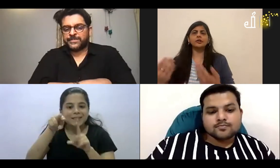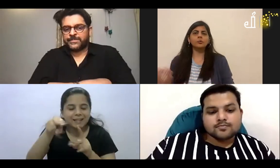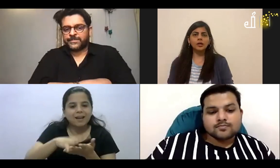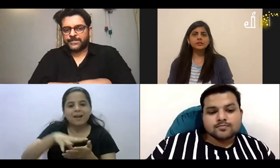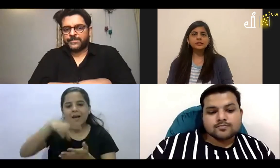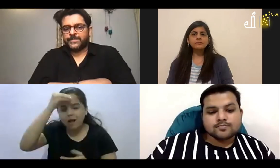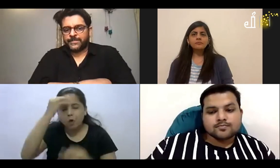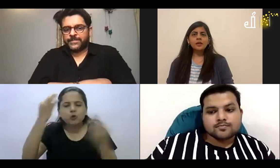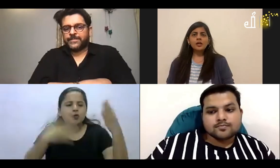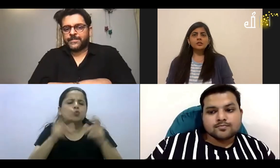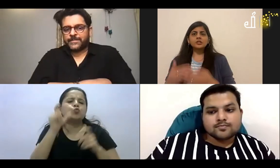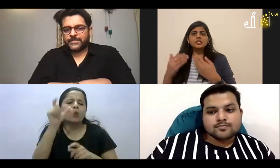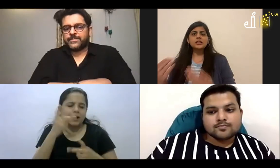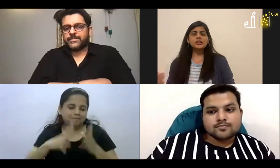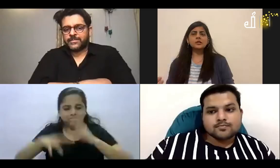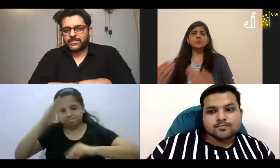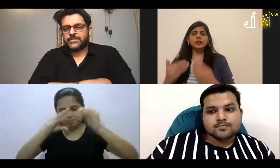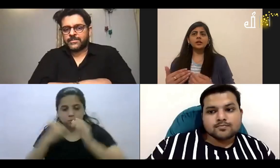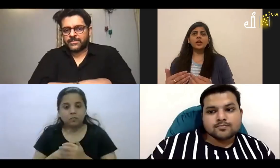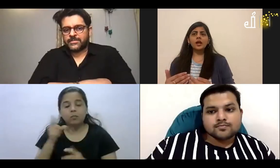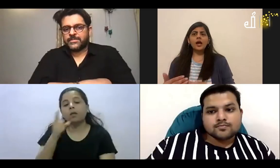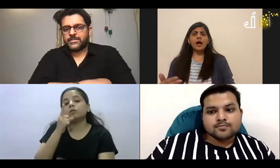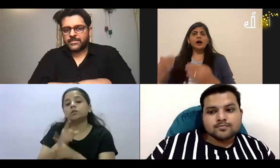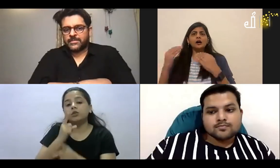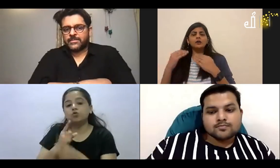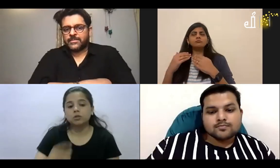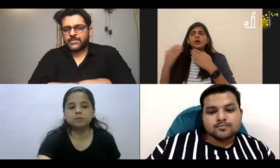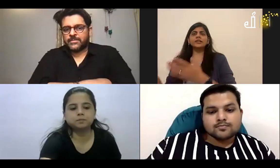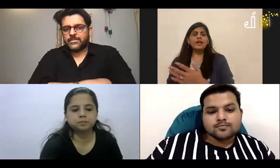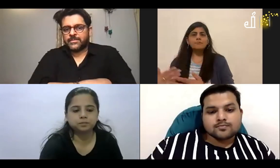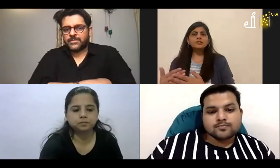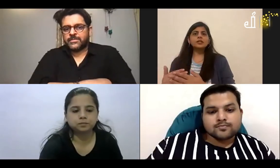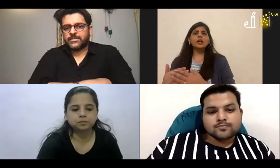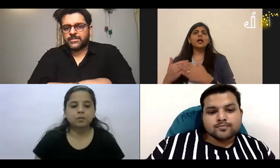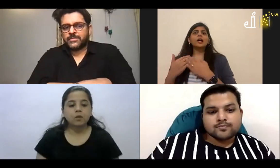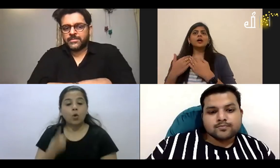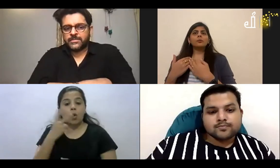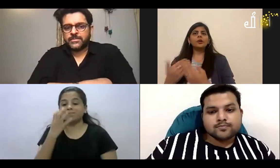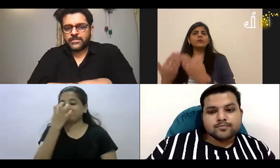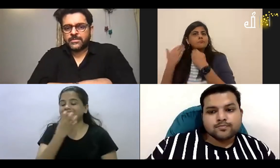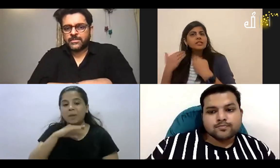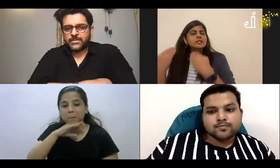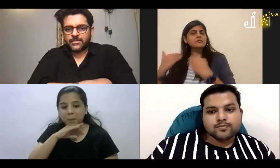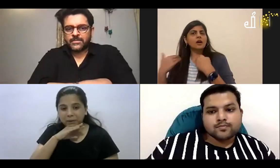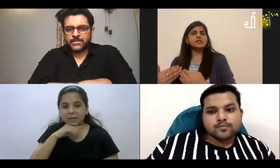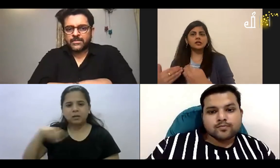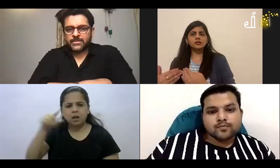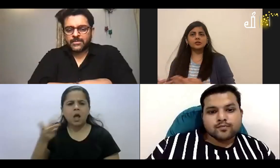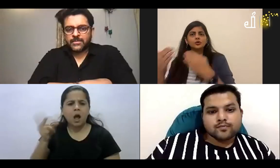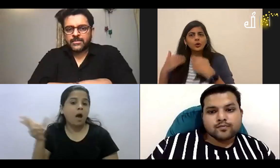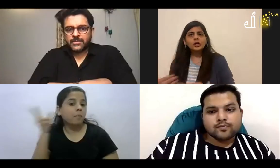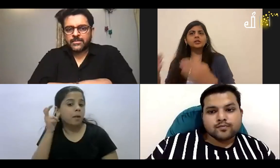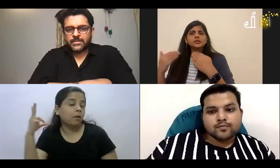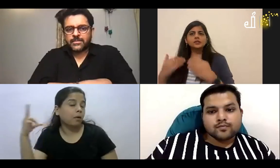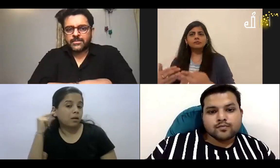all new words. So the teacher would, or the therapist would repeat in my ear